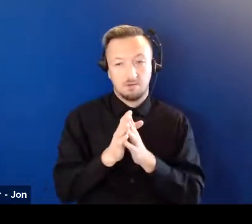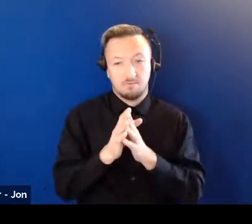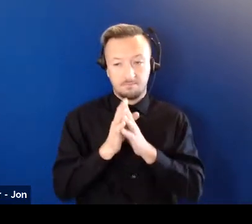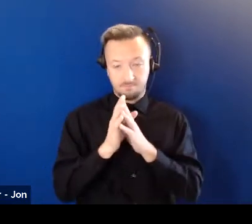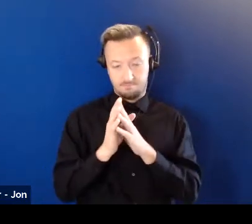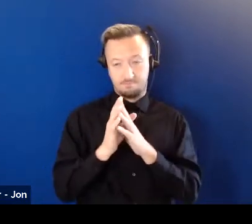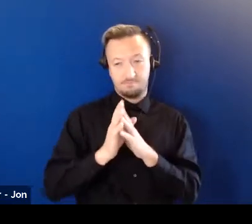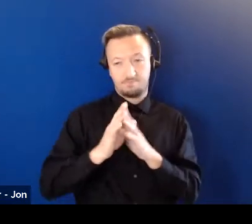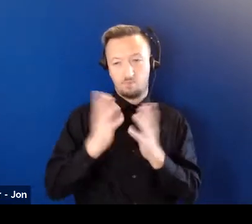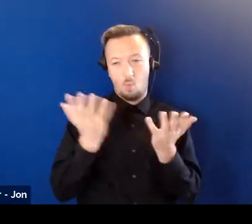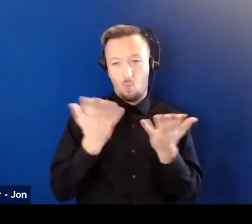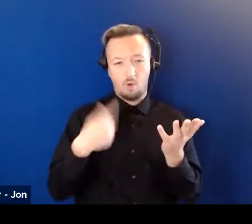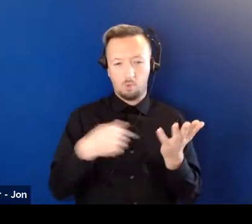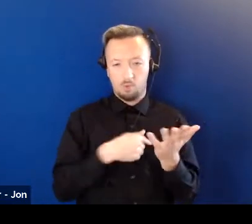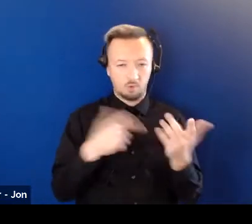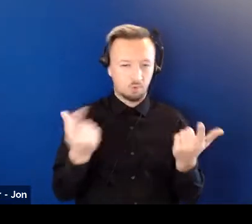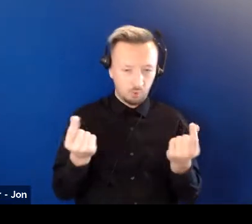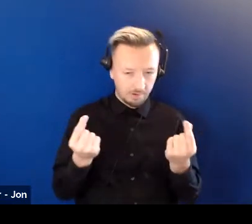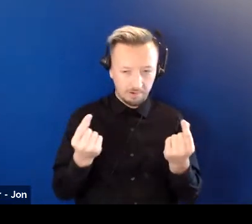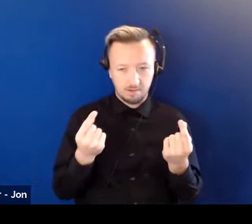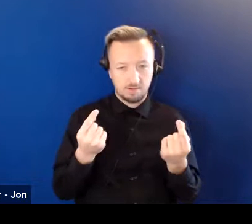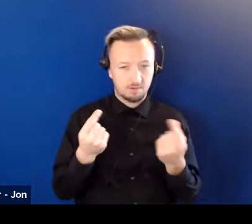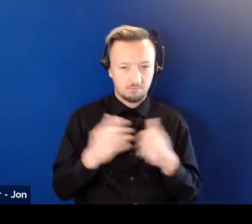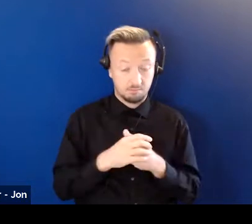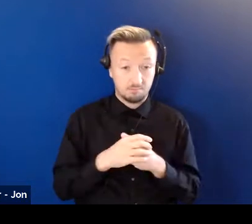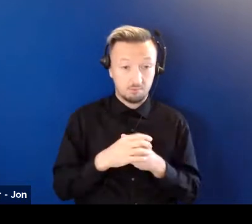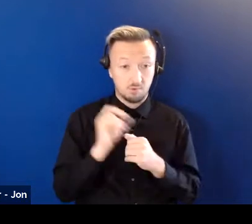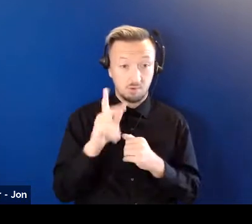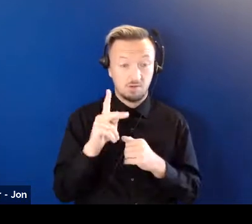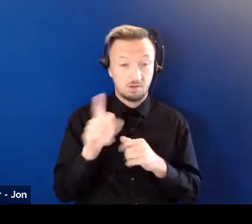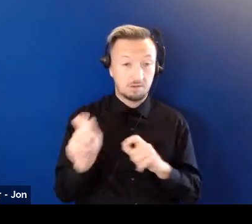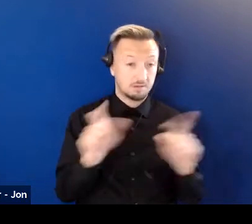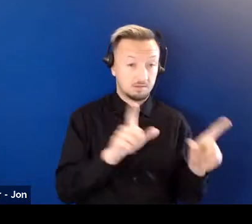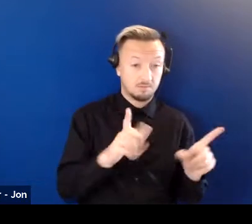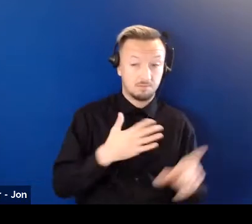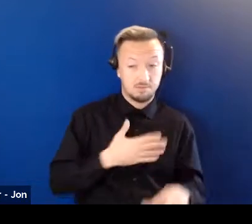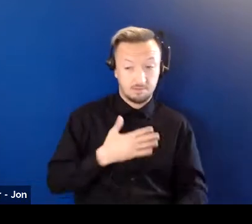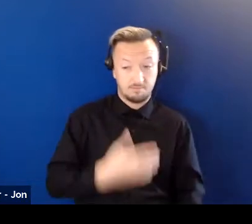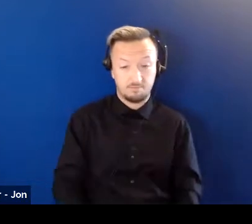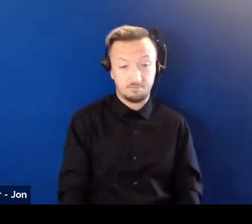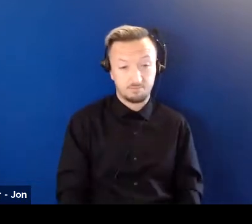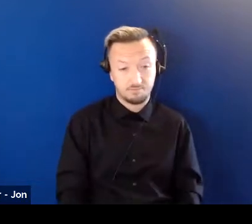what we're doing today with this federal grant. So if we can go to the next slide.